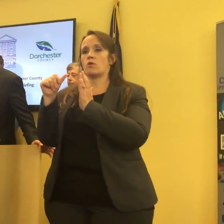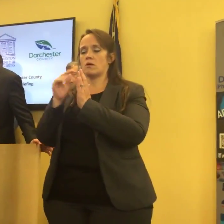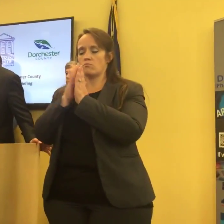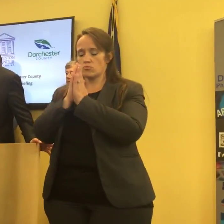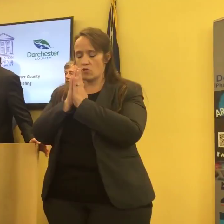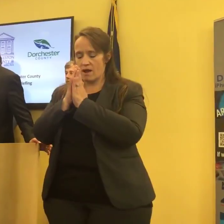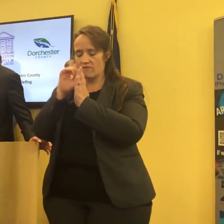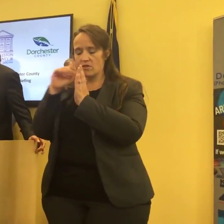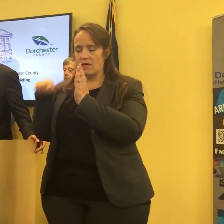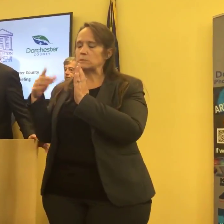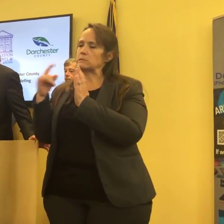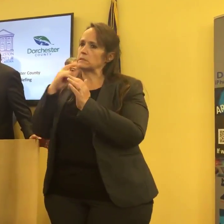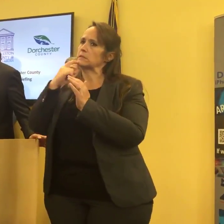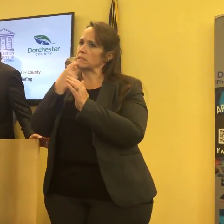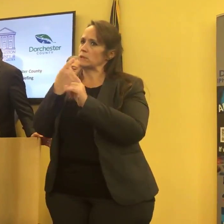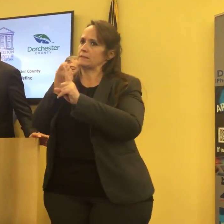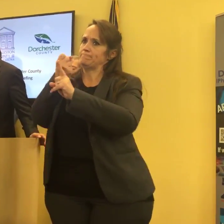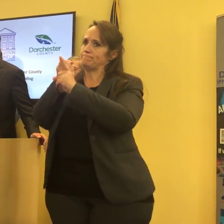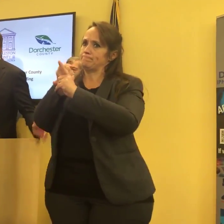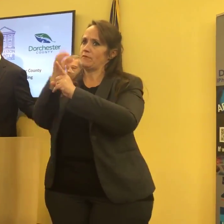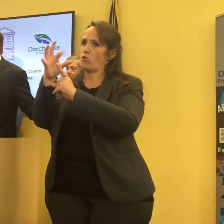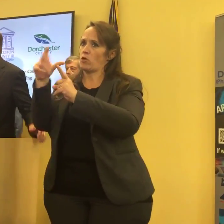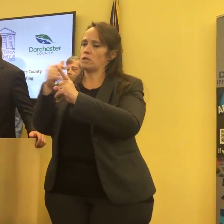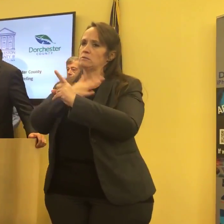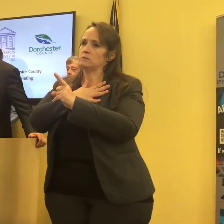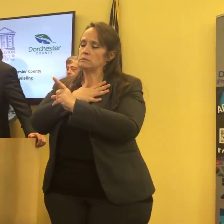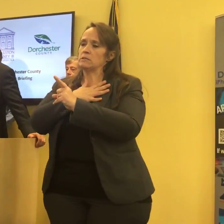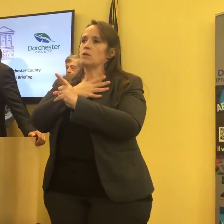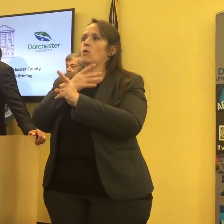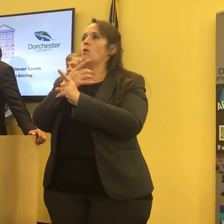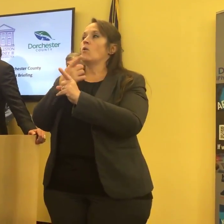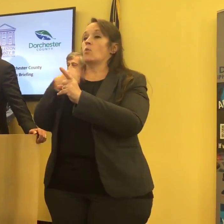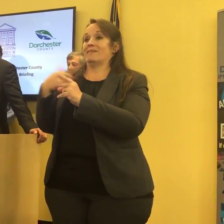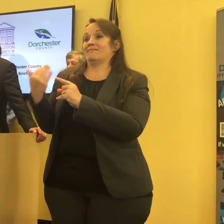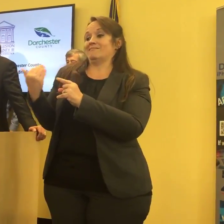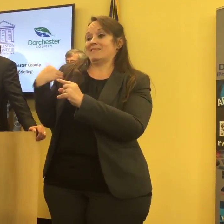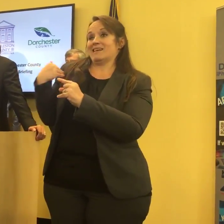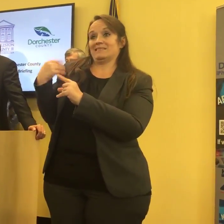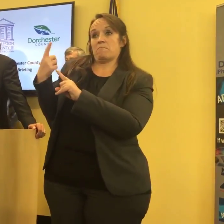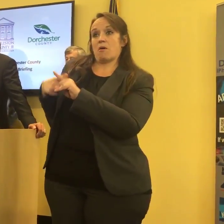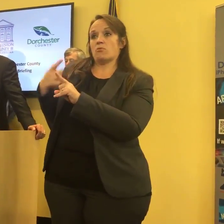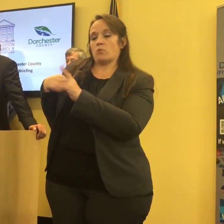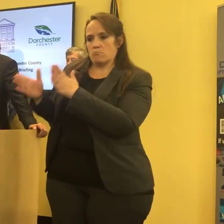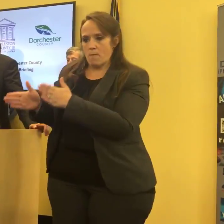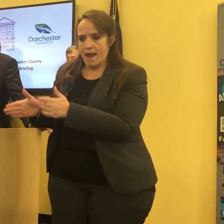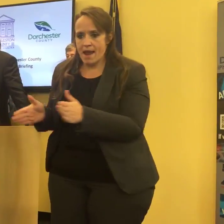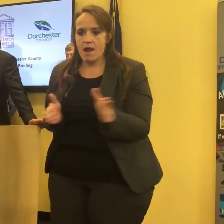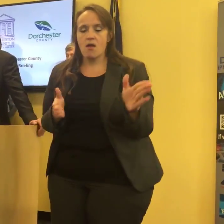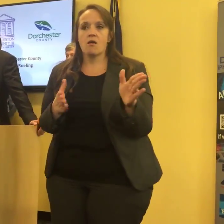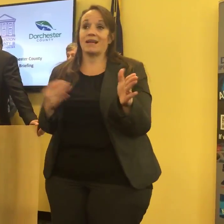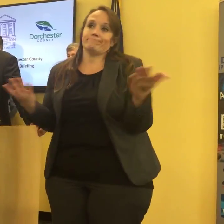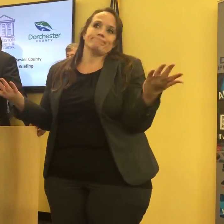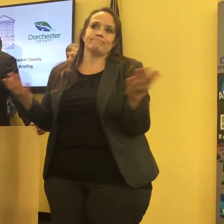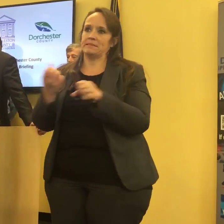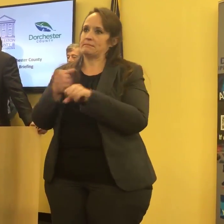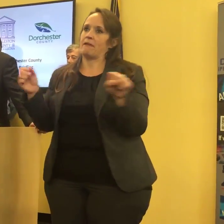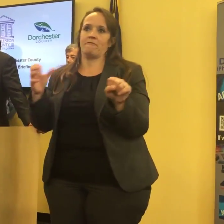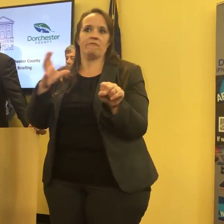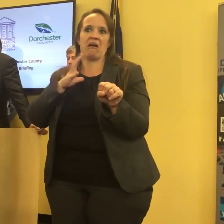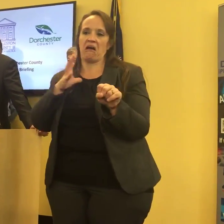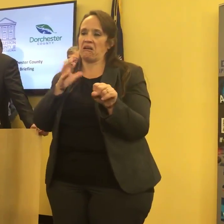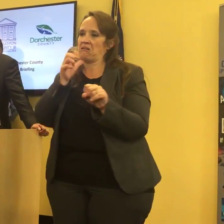is going to be a very substantial storm, and I know we all prepared for our last storm, and fortunately we made it through that one pretty